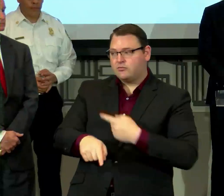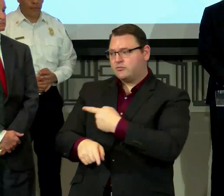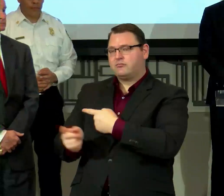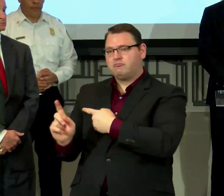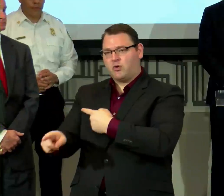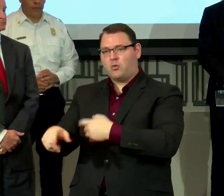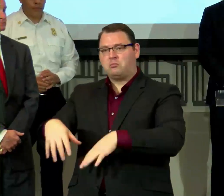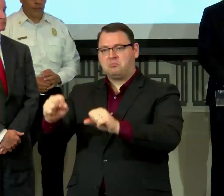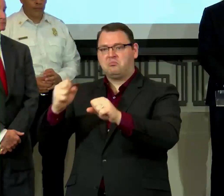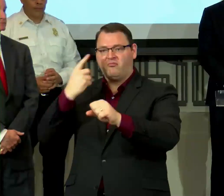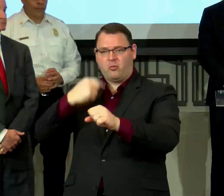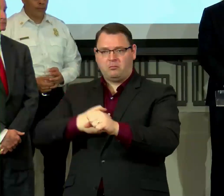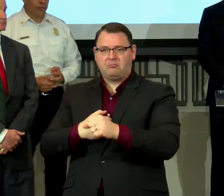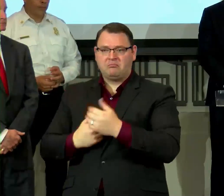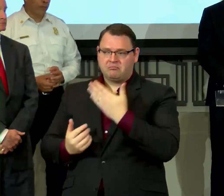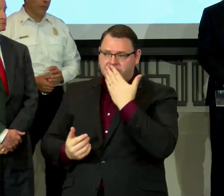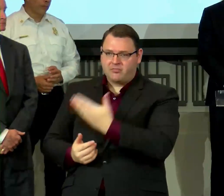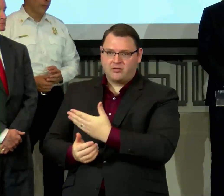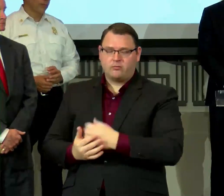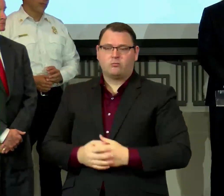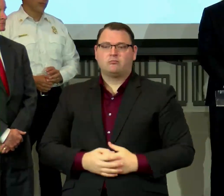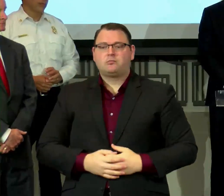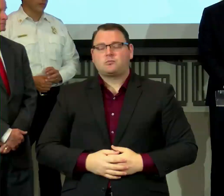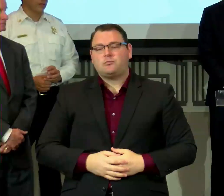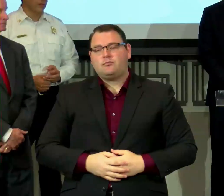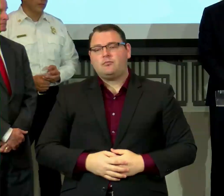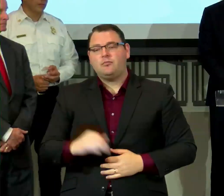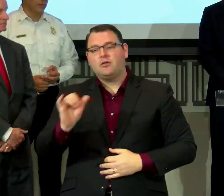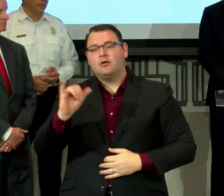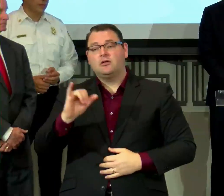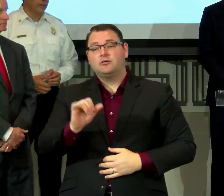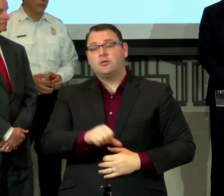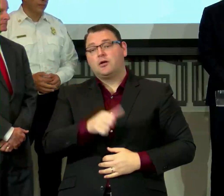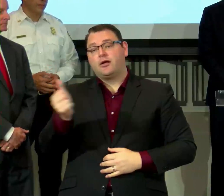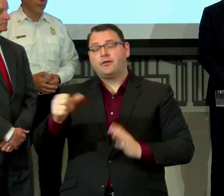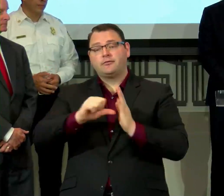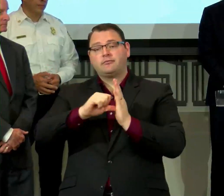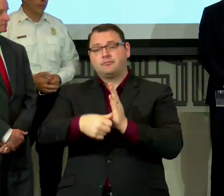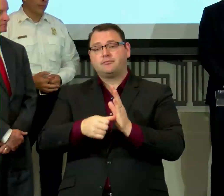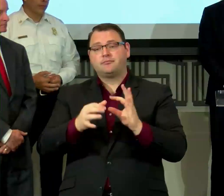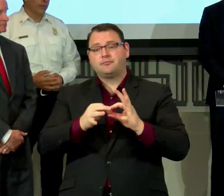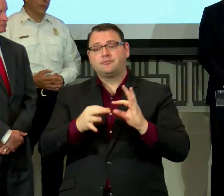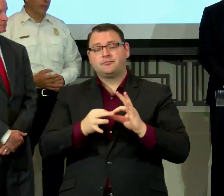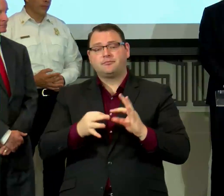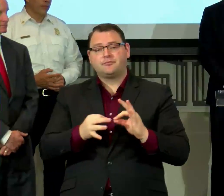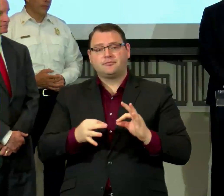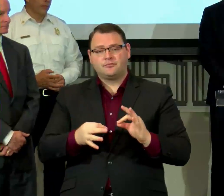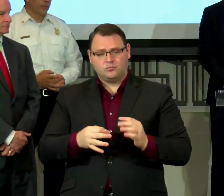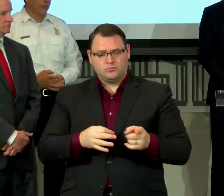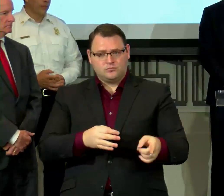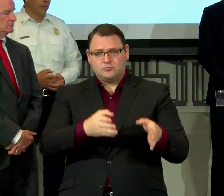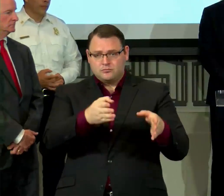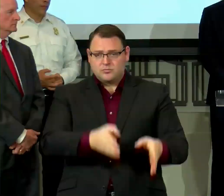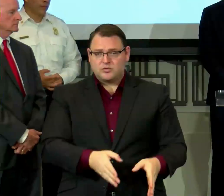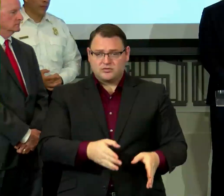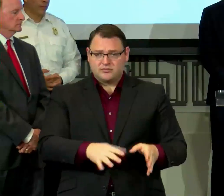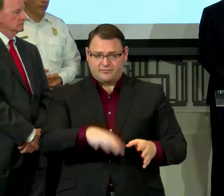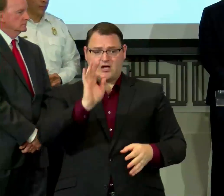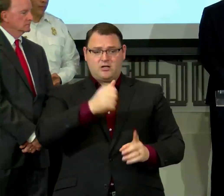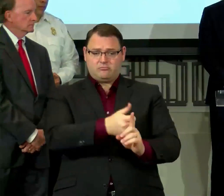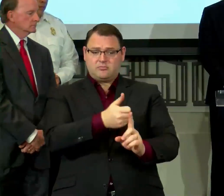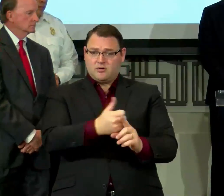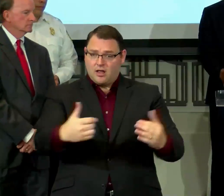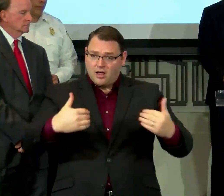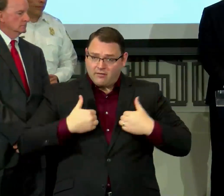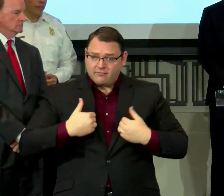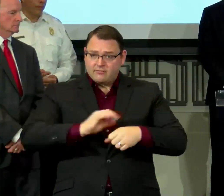Martin. The other thing I want to say is that even with regards to people who have been testing positively, most